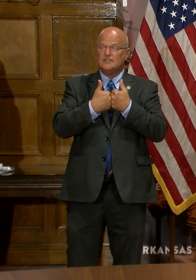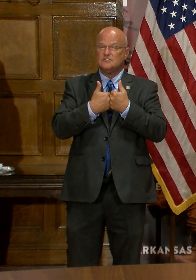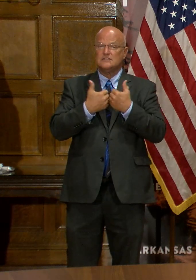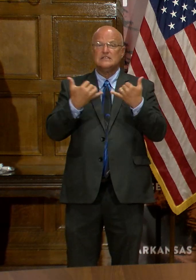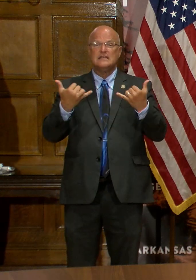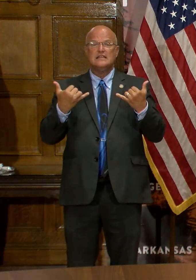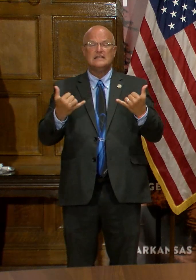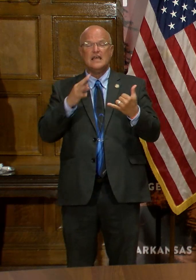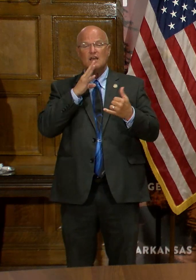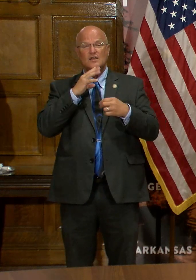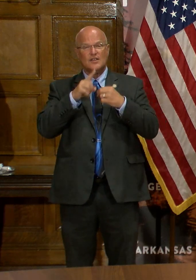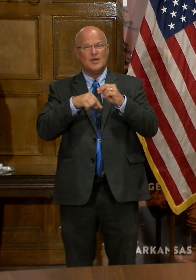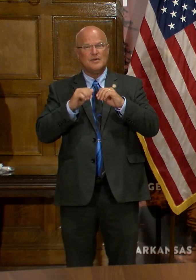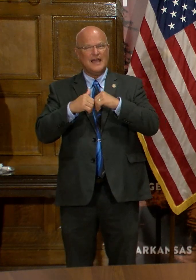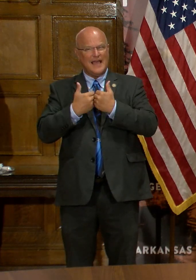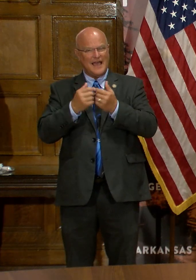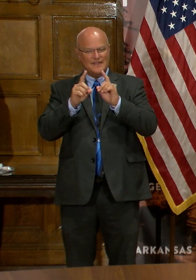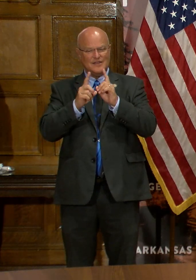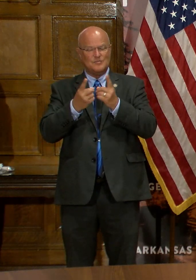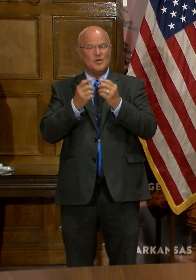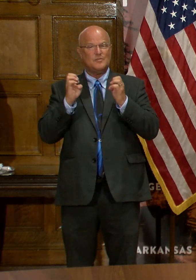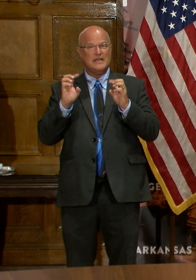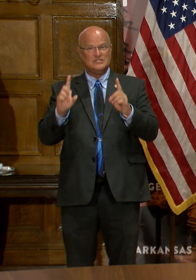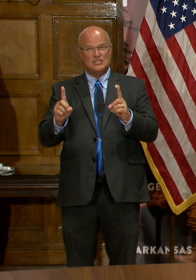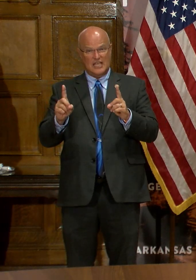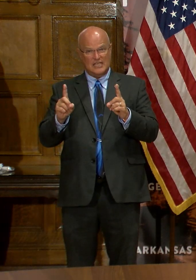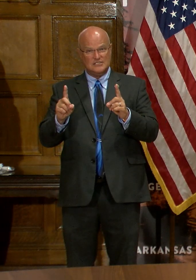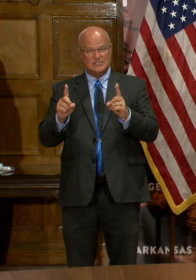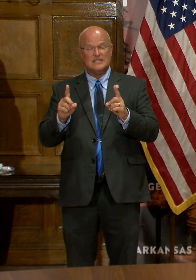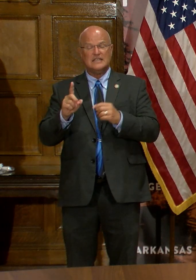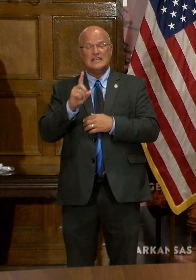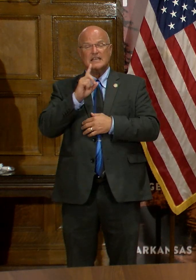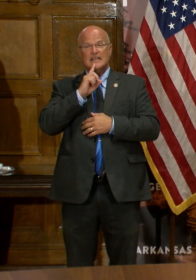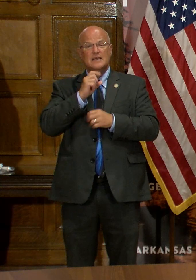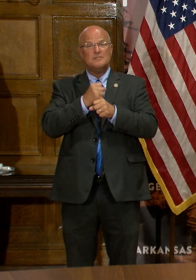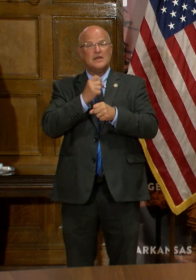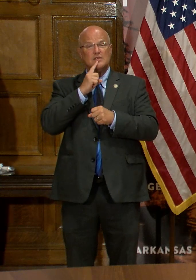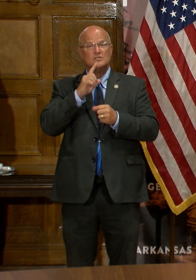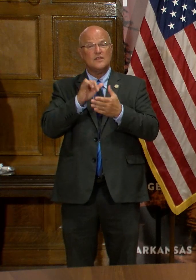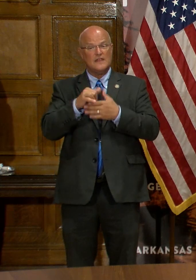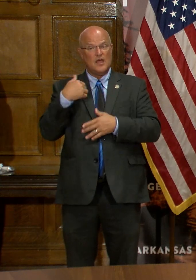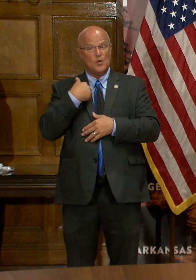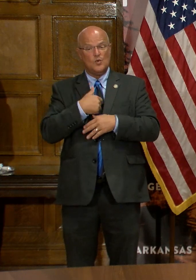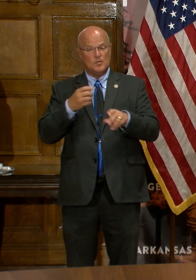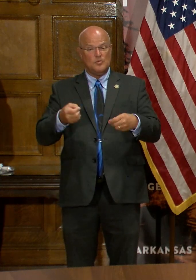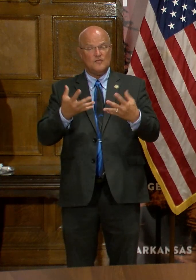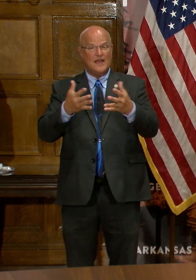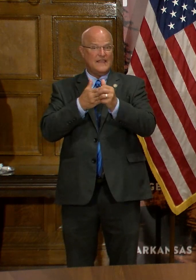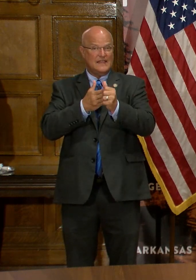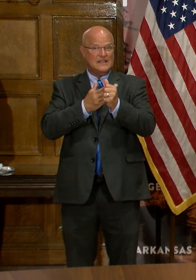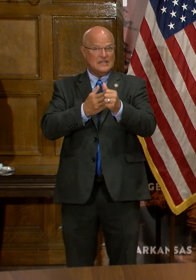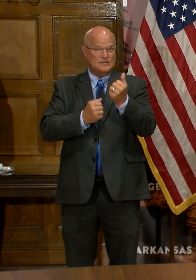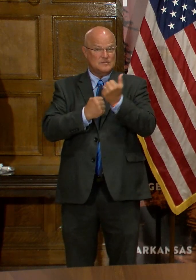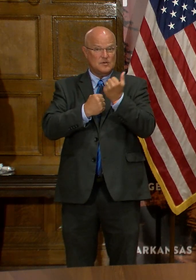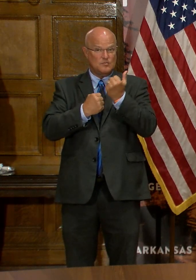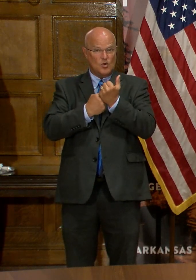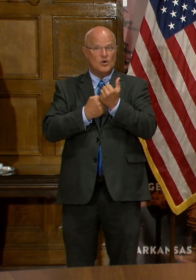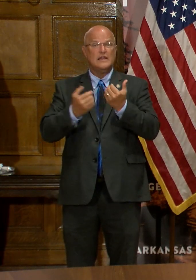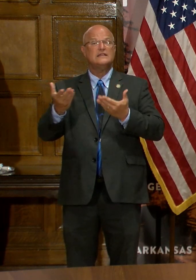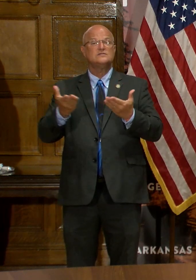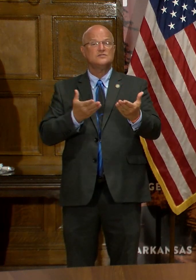we want to talk a little bit about how the Department of Education is making sure that we're providing the leadership support and